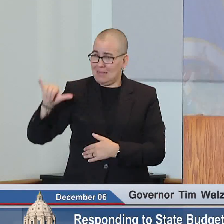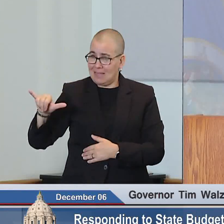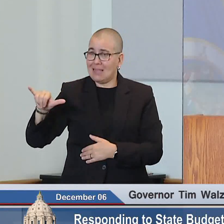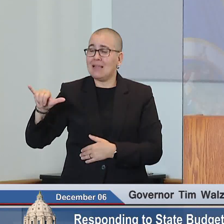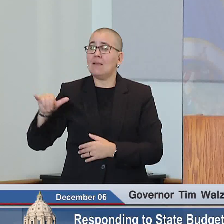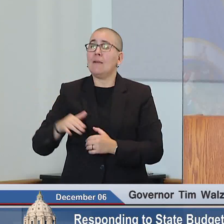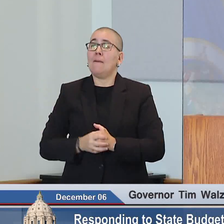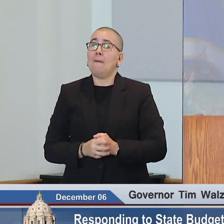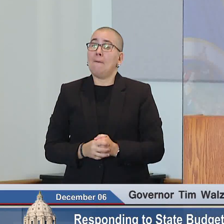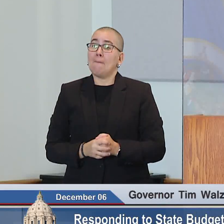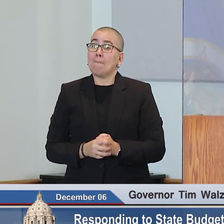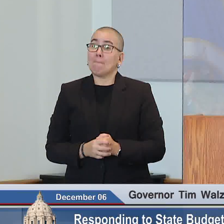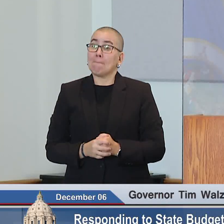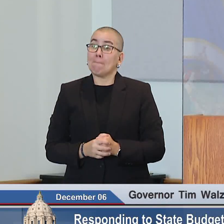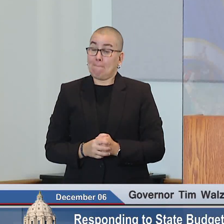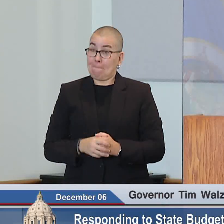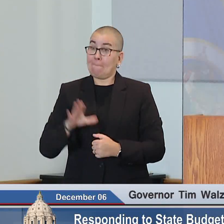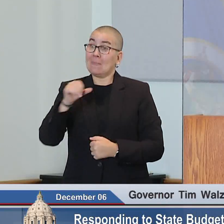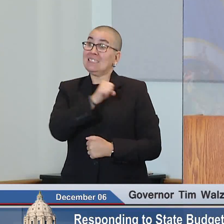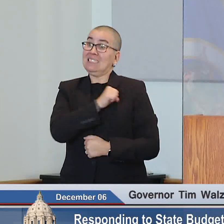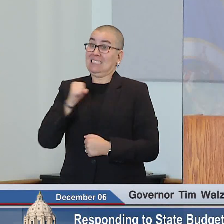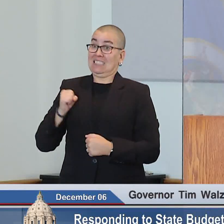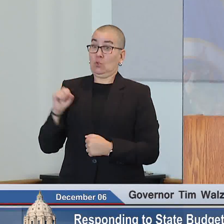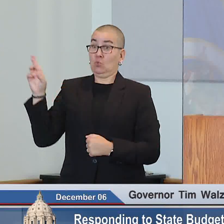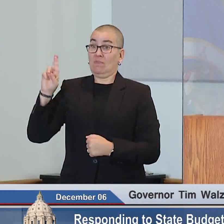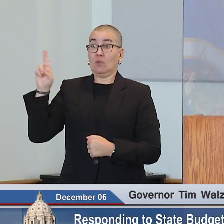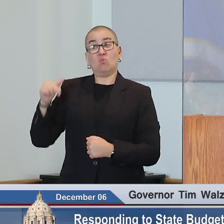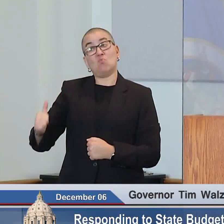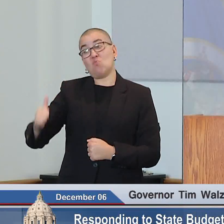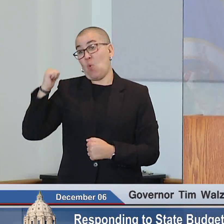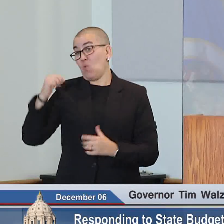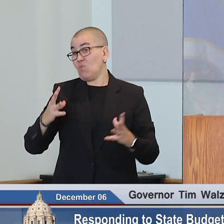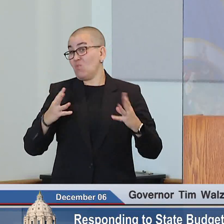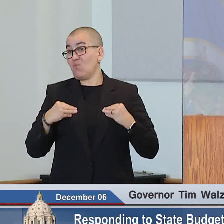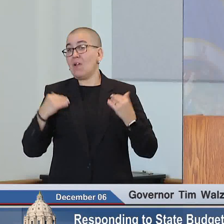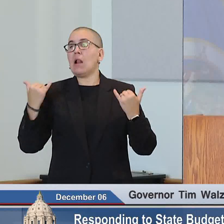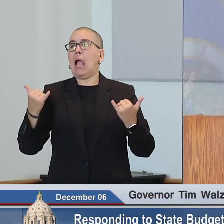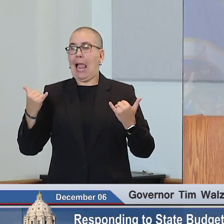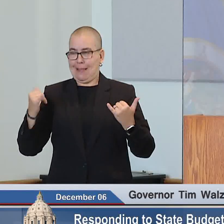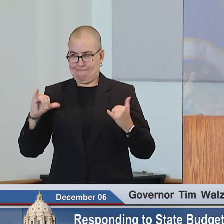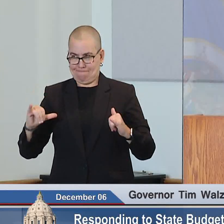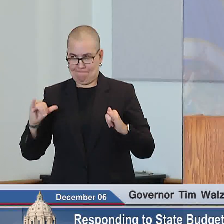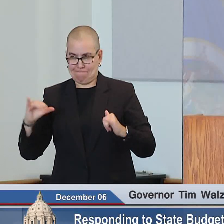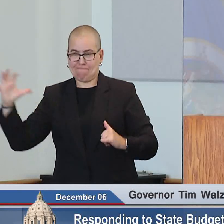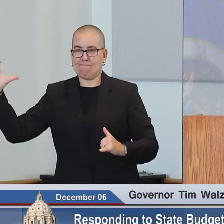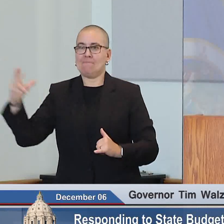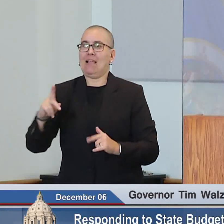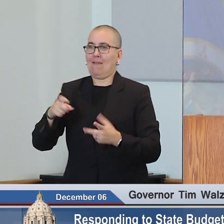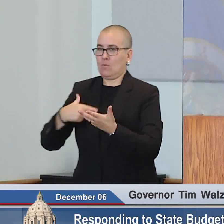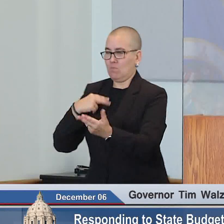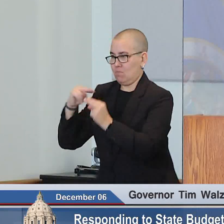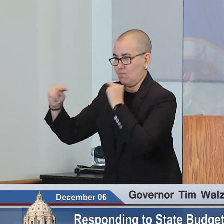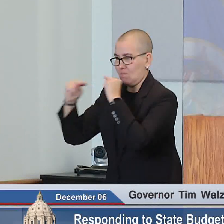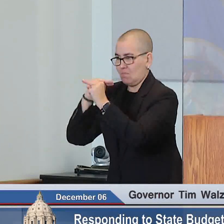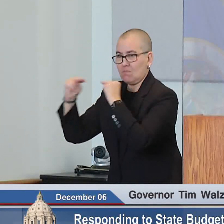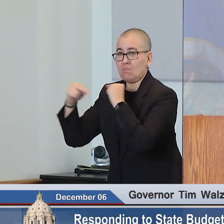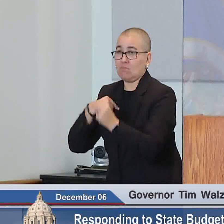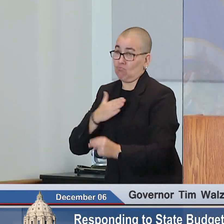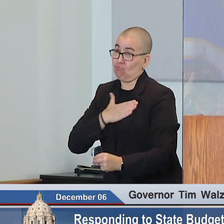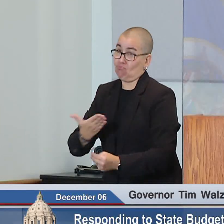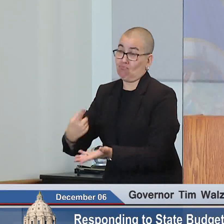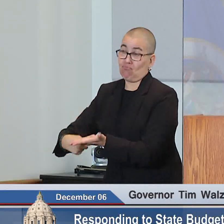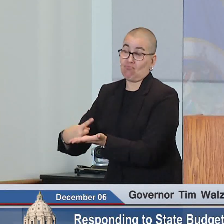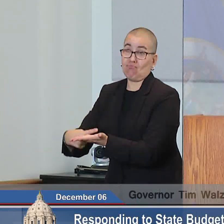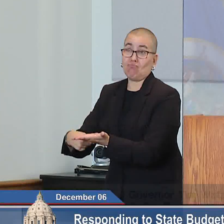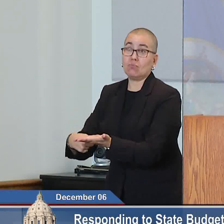deal was not taken by Senate Republicans, so now we're going to have to renegotiate on it. I am open to renegotiating with them on it. Governor, you mentioned